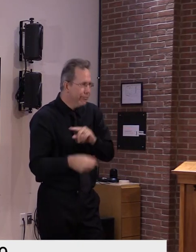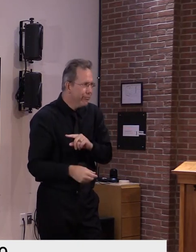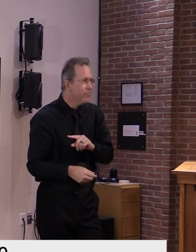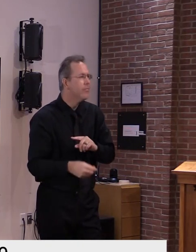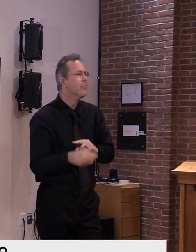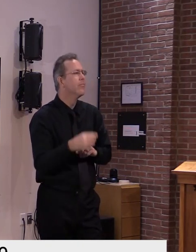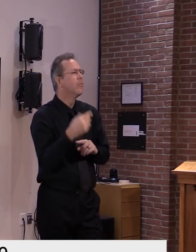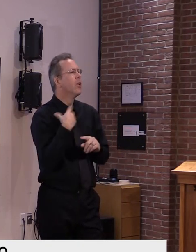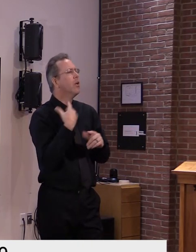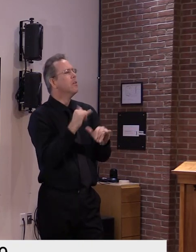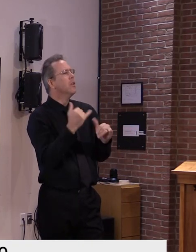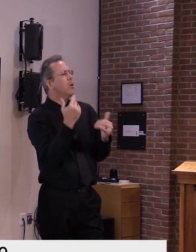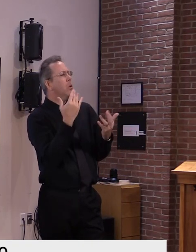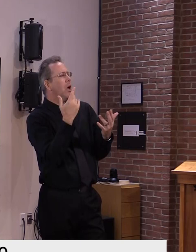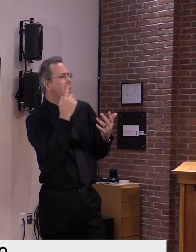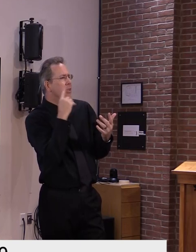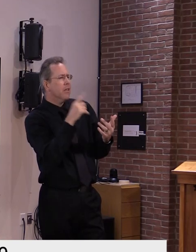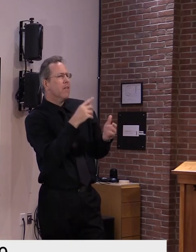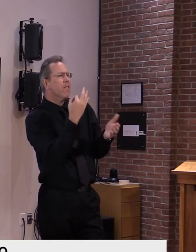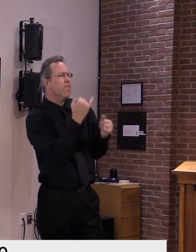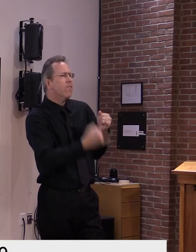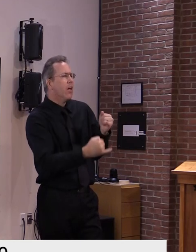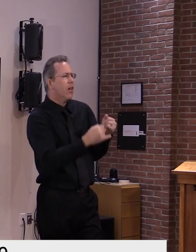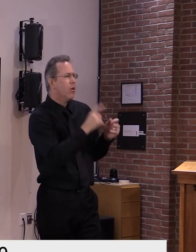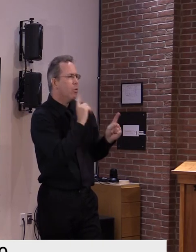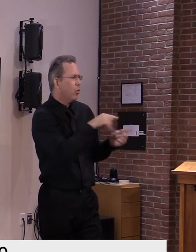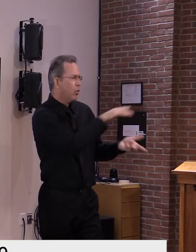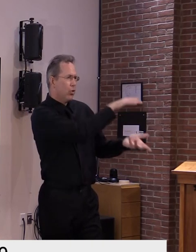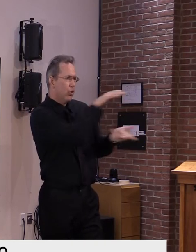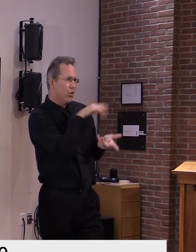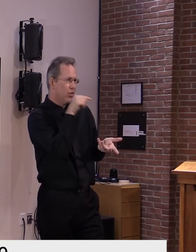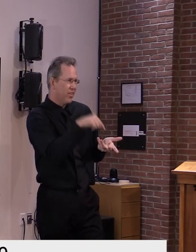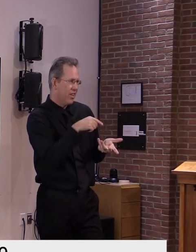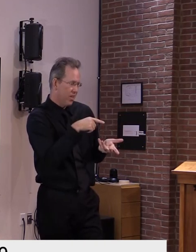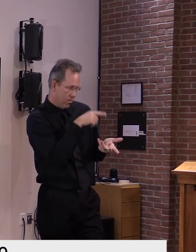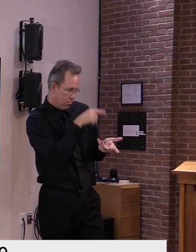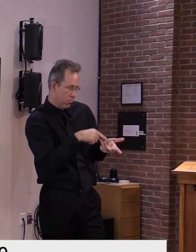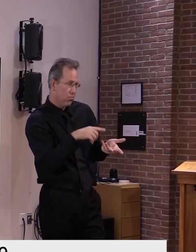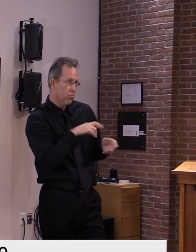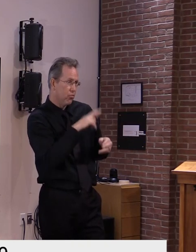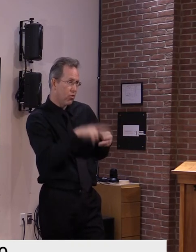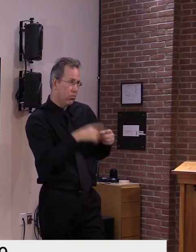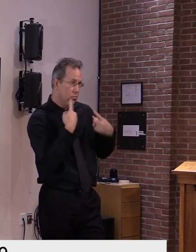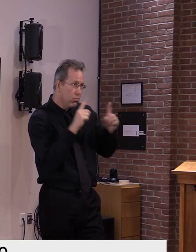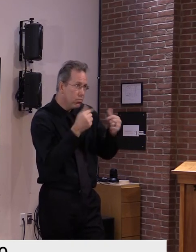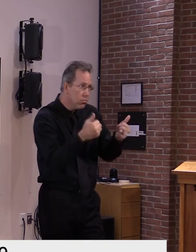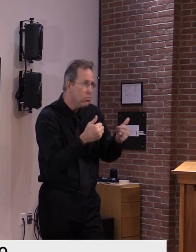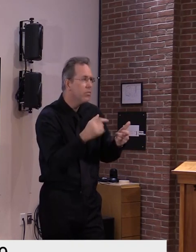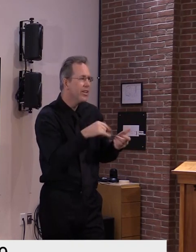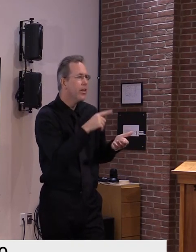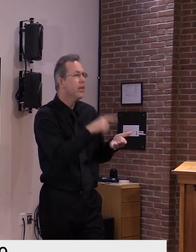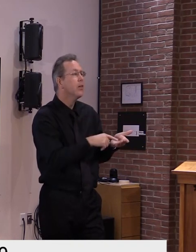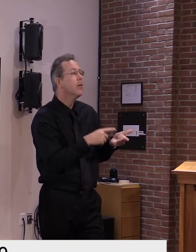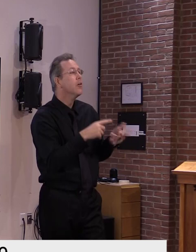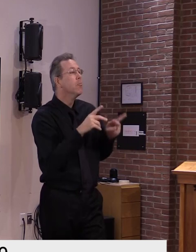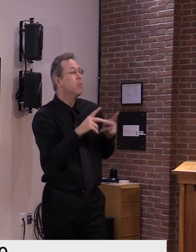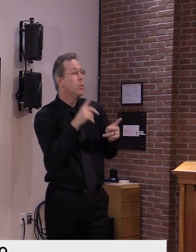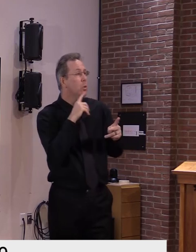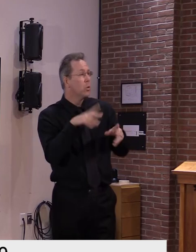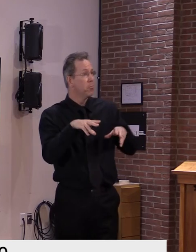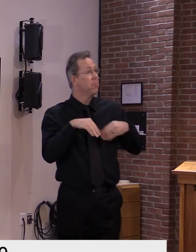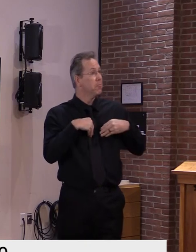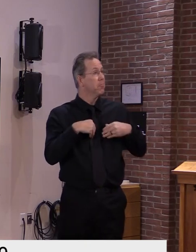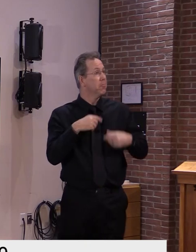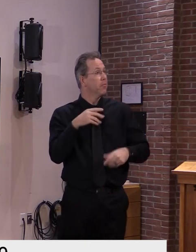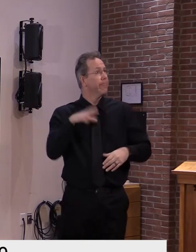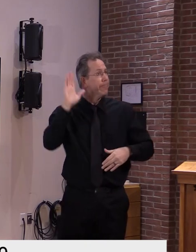available. The goal is really to have people feel confident that they've received the best